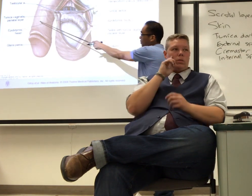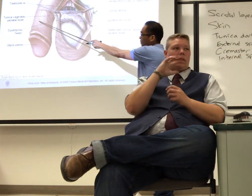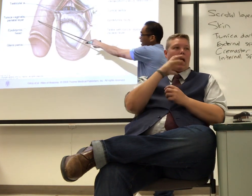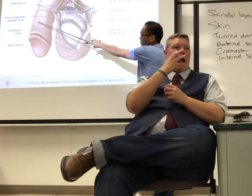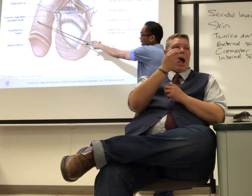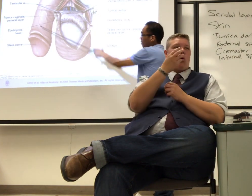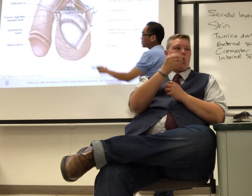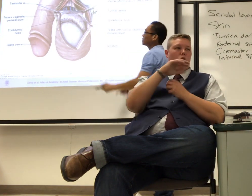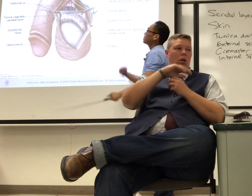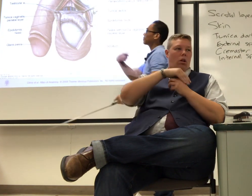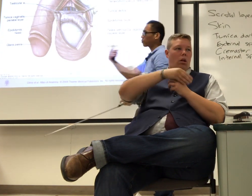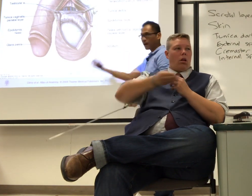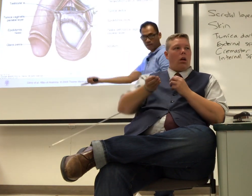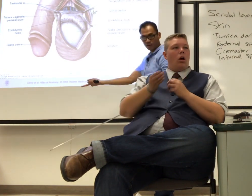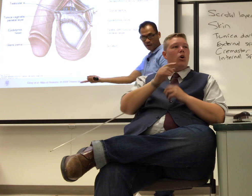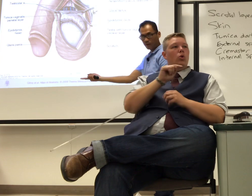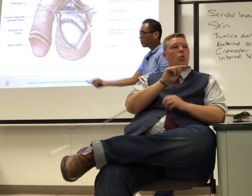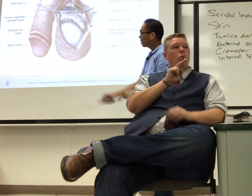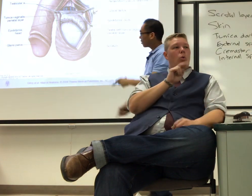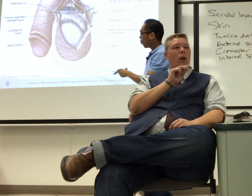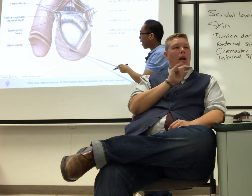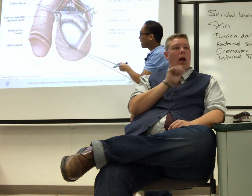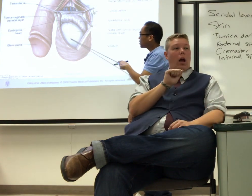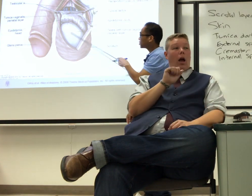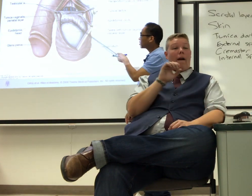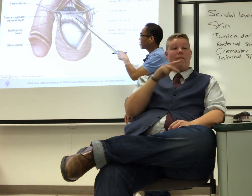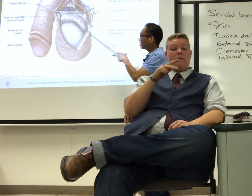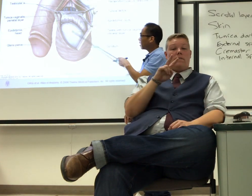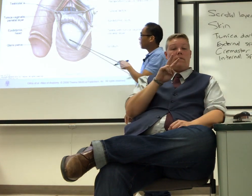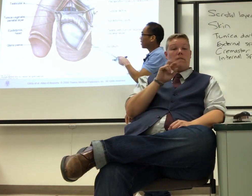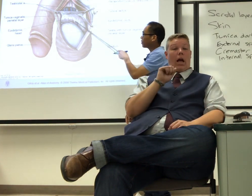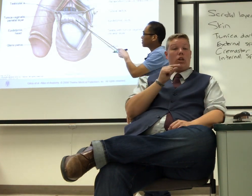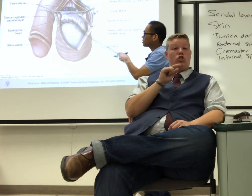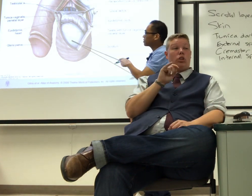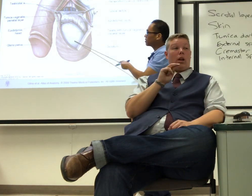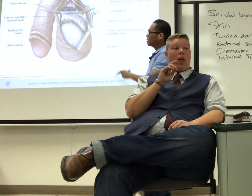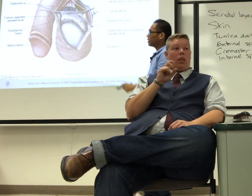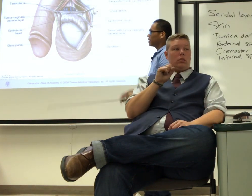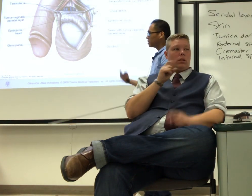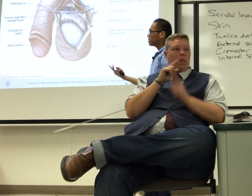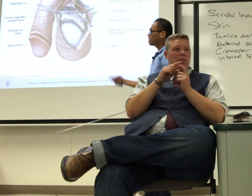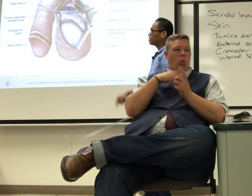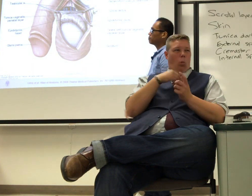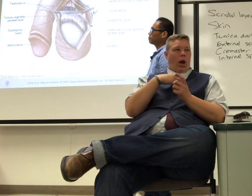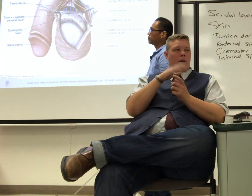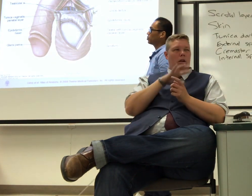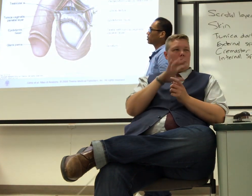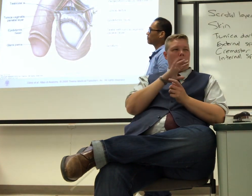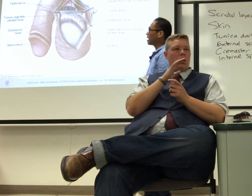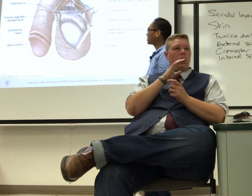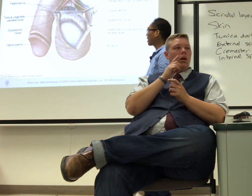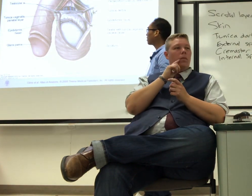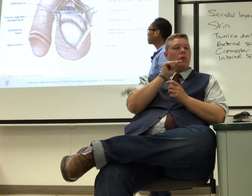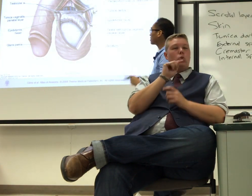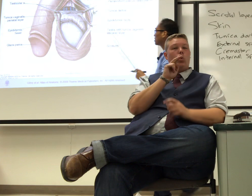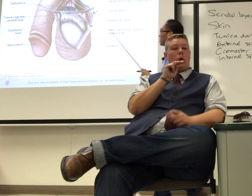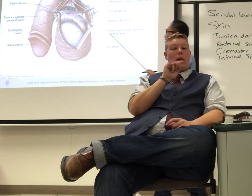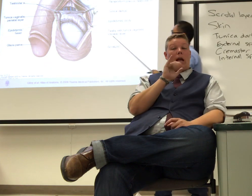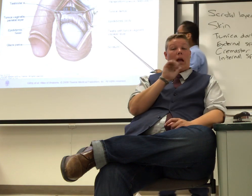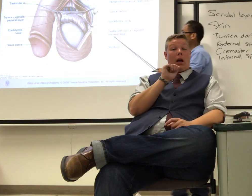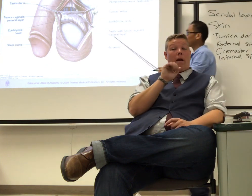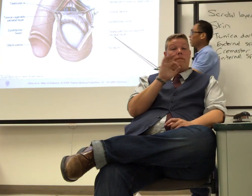that's your tunica vaginalis, the parietal layer. The whitish appearance is the tunica